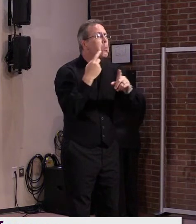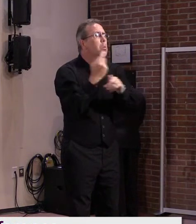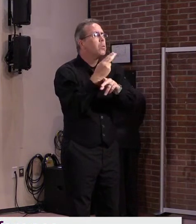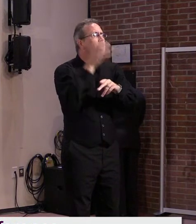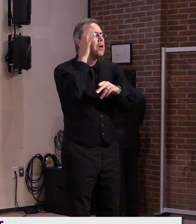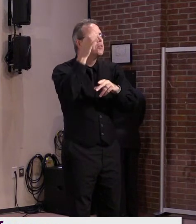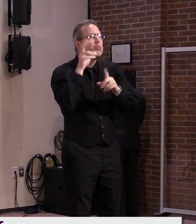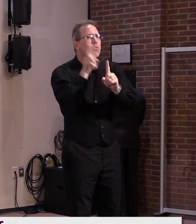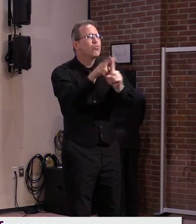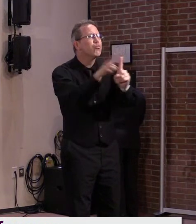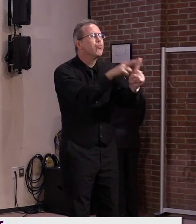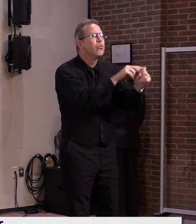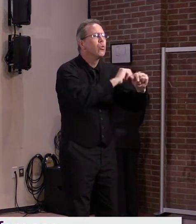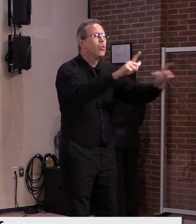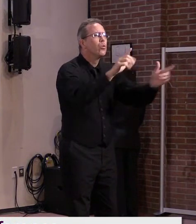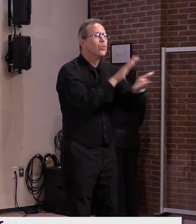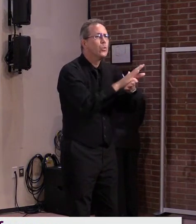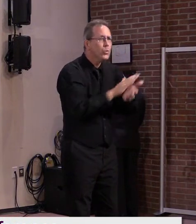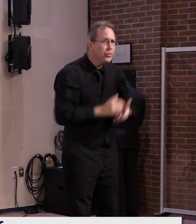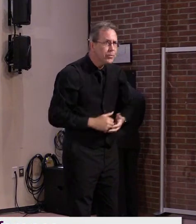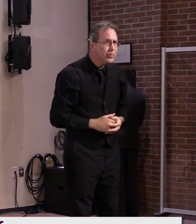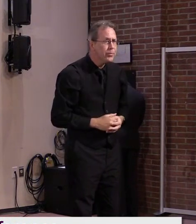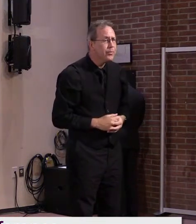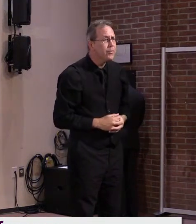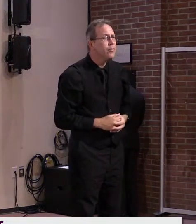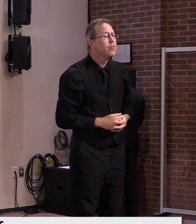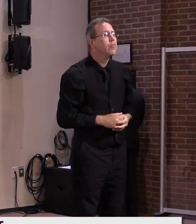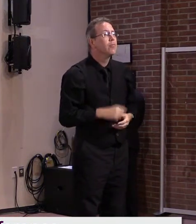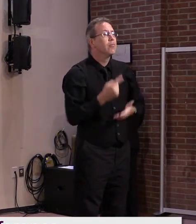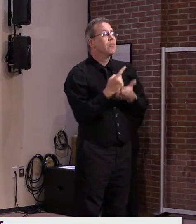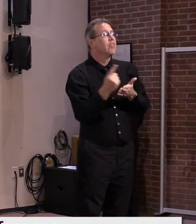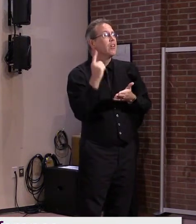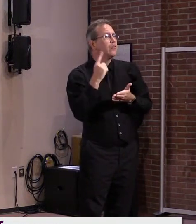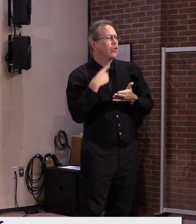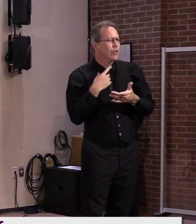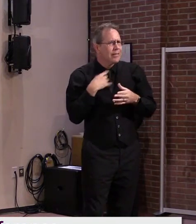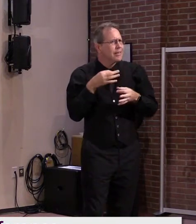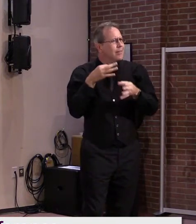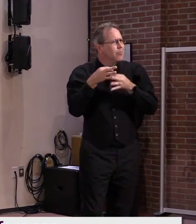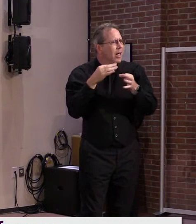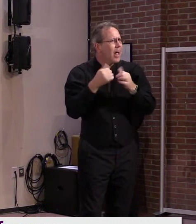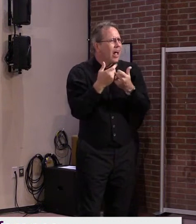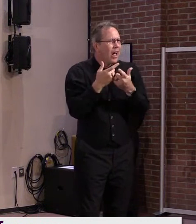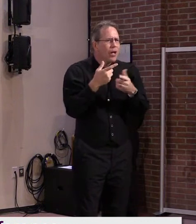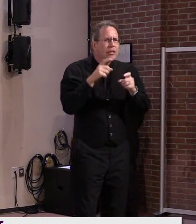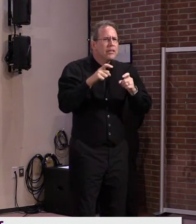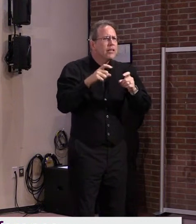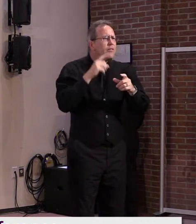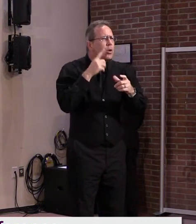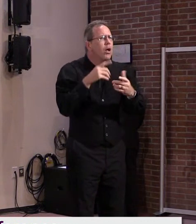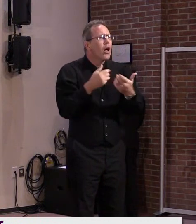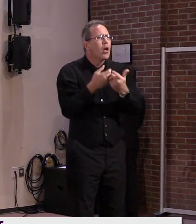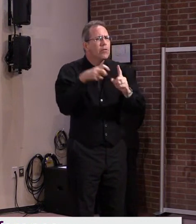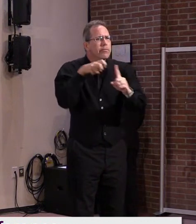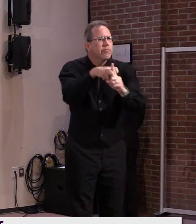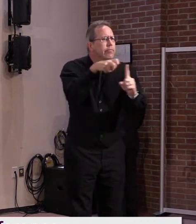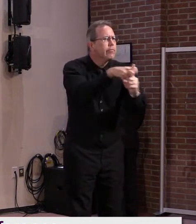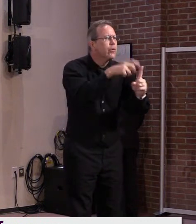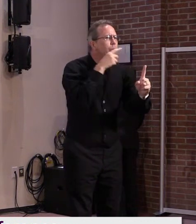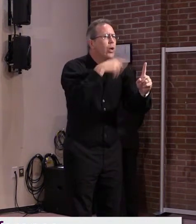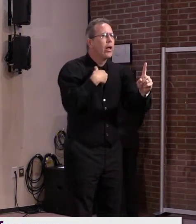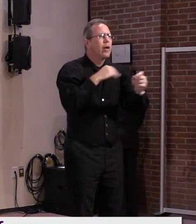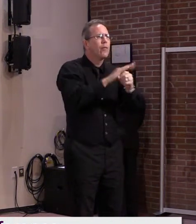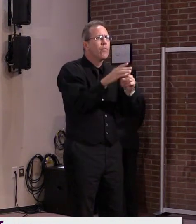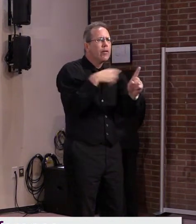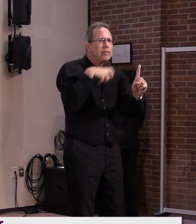I emphasized testing as an important part of making contact tracing more manageable. This week, I want to highlight the educational importance of testing as a